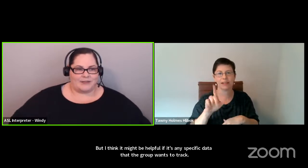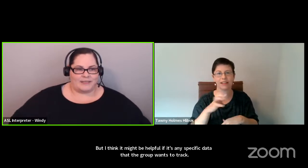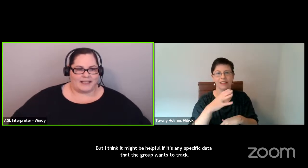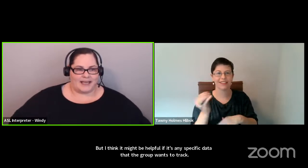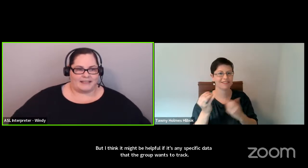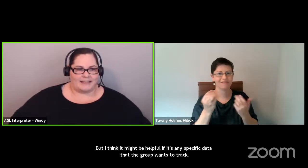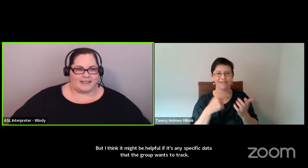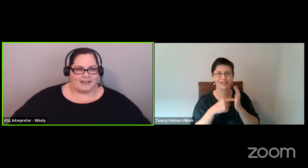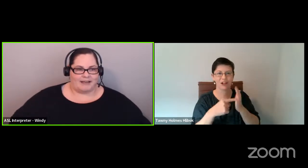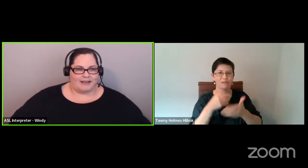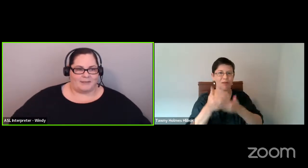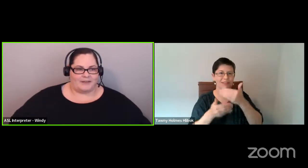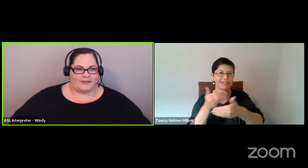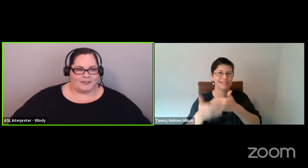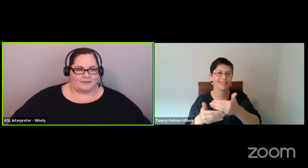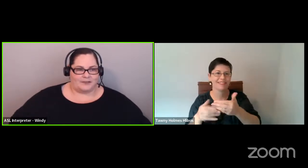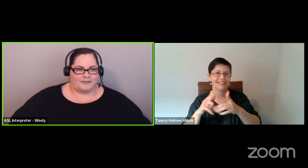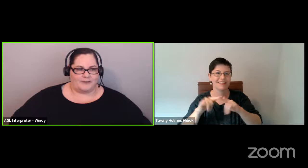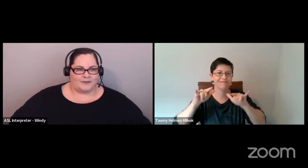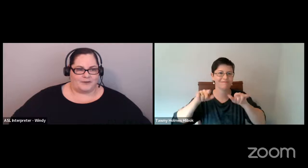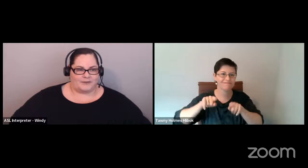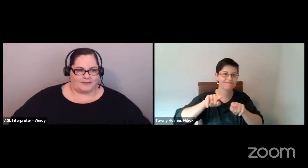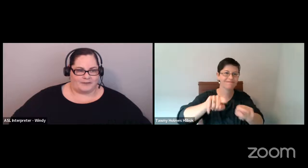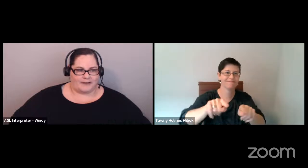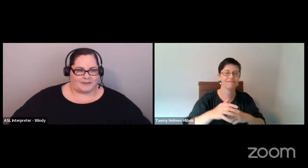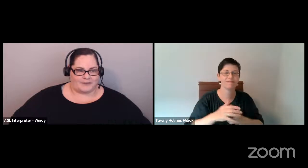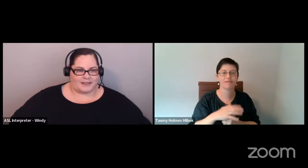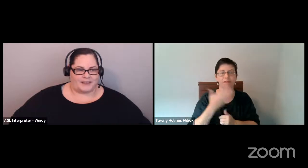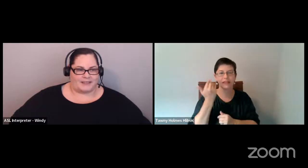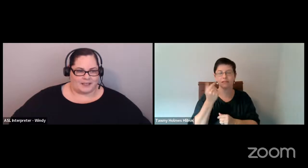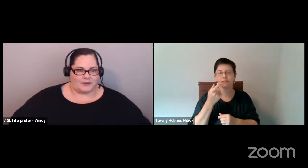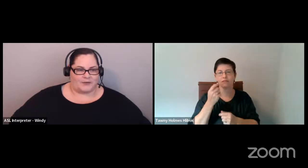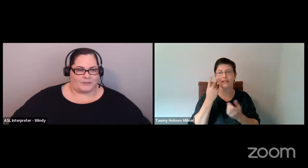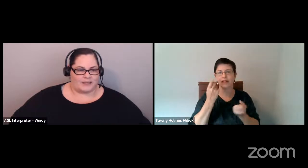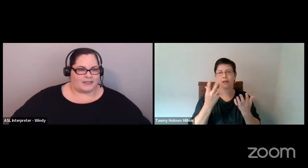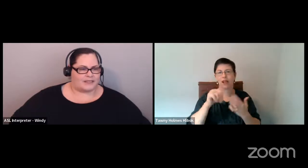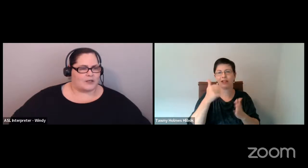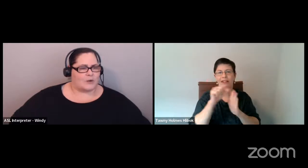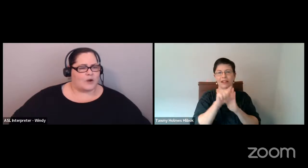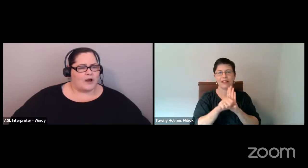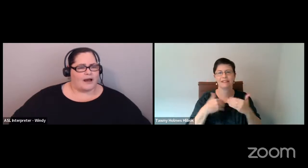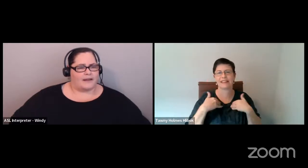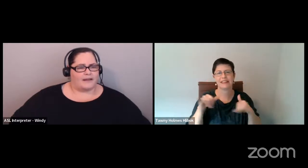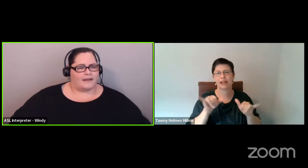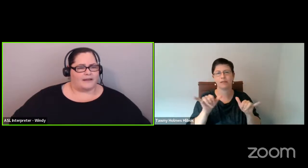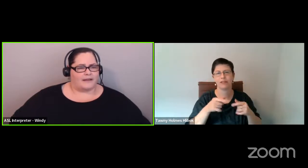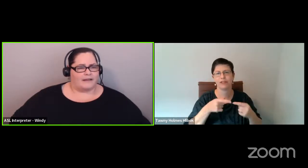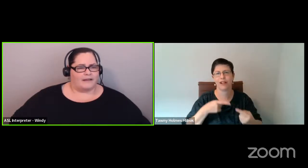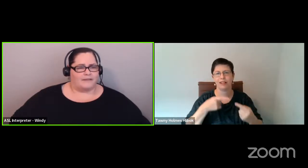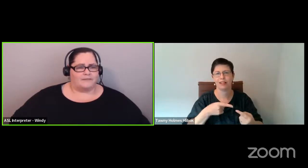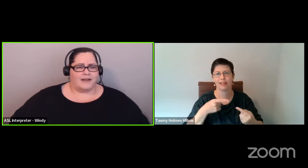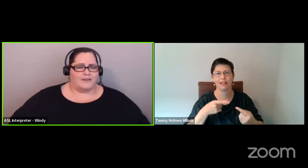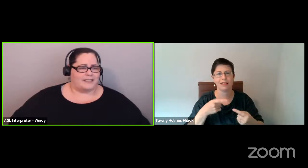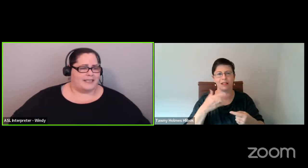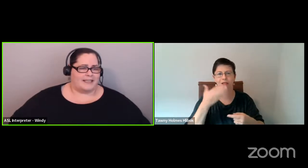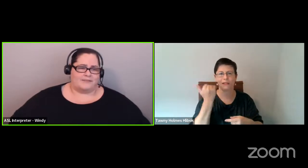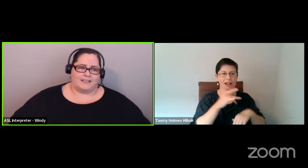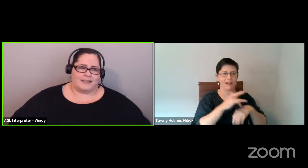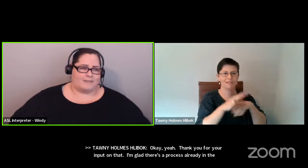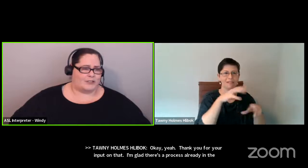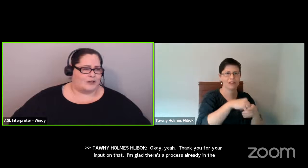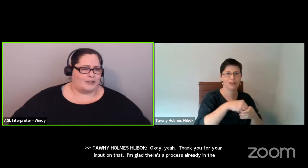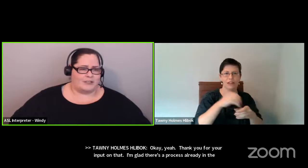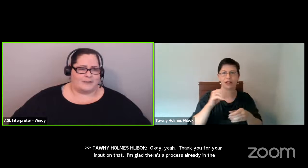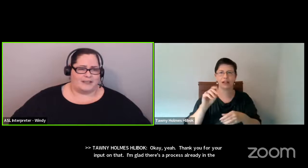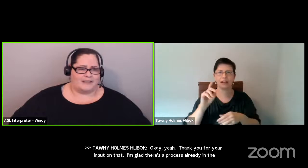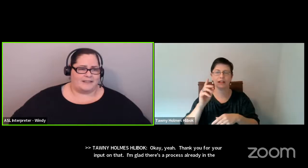that and use that in their delivery for as we continue the process. So a lot of other states have the